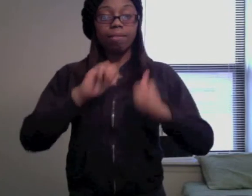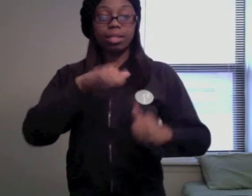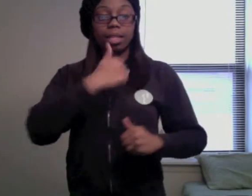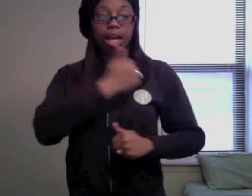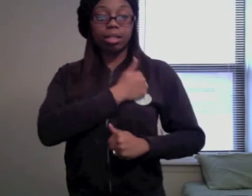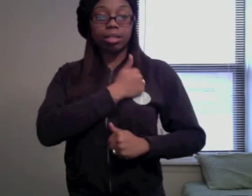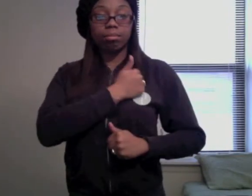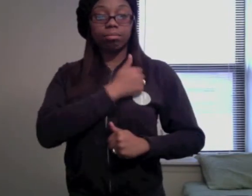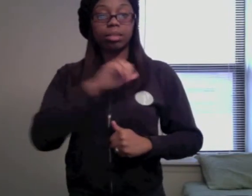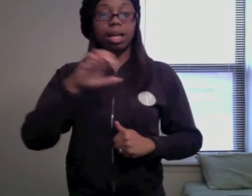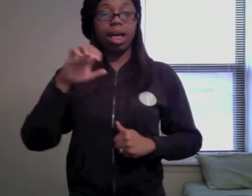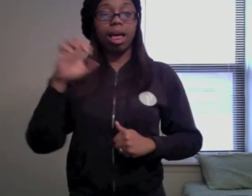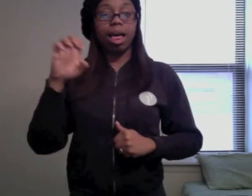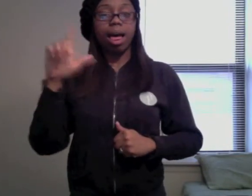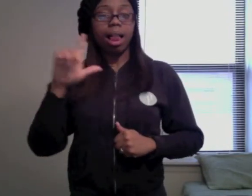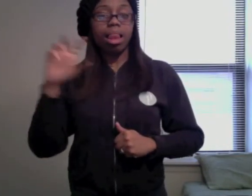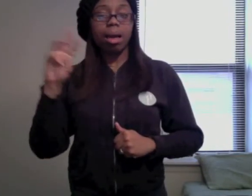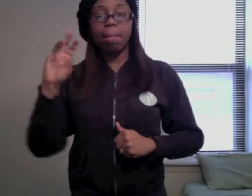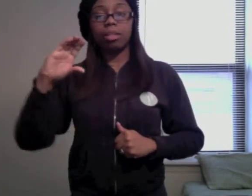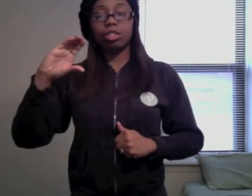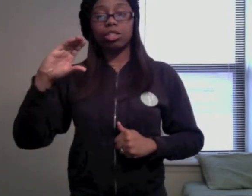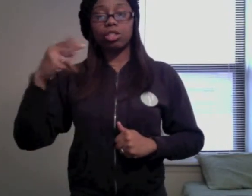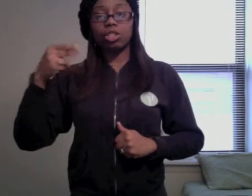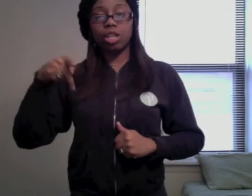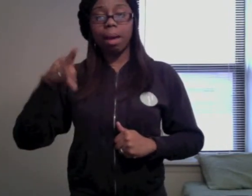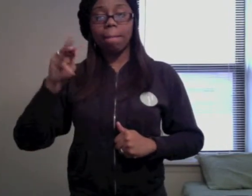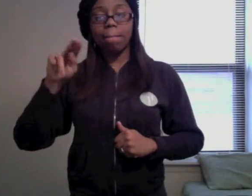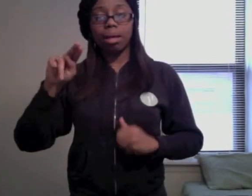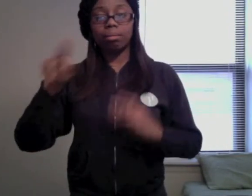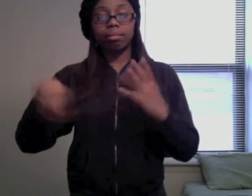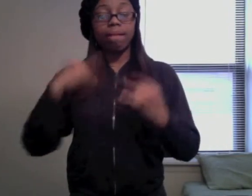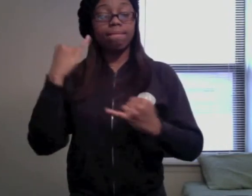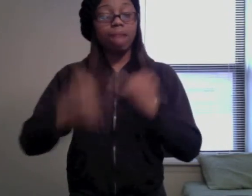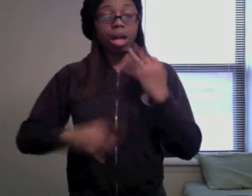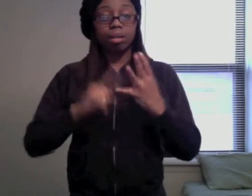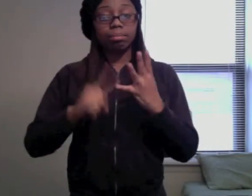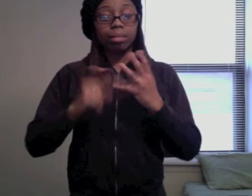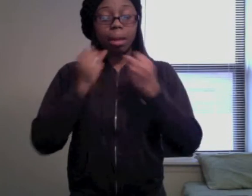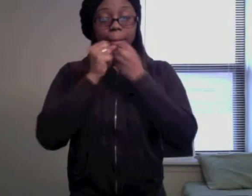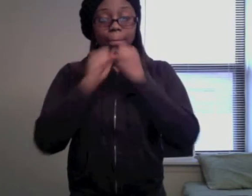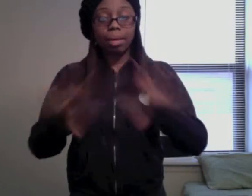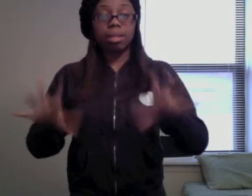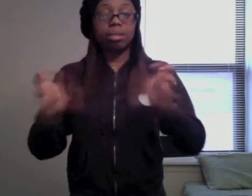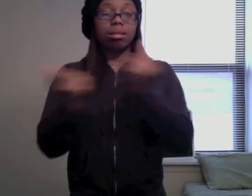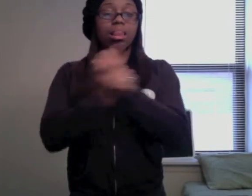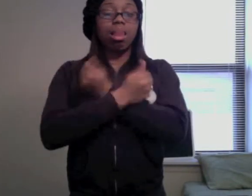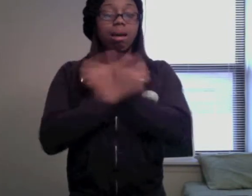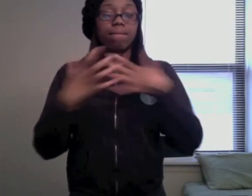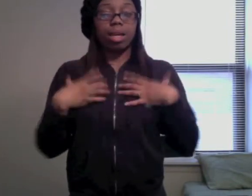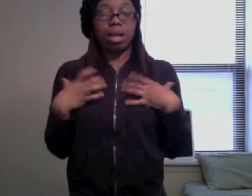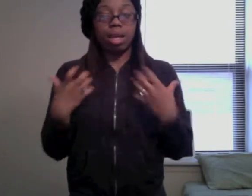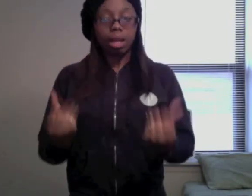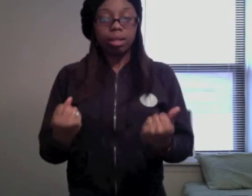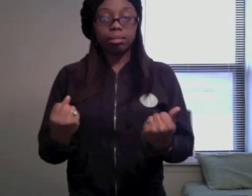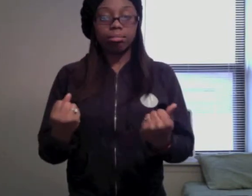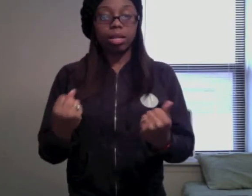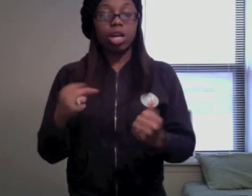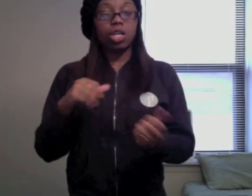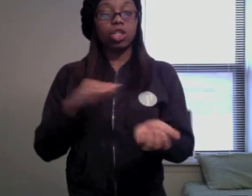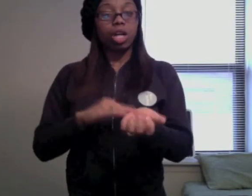Elwood N. Chapman, and finally, Peace, Love, and Healing by Dr. Bernie S.